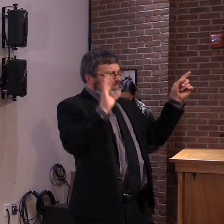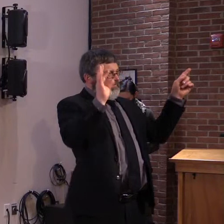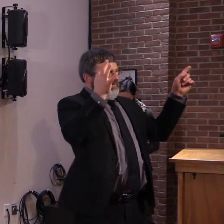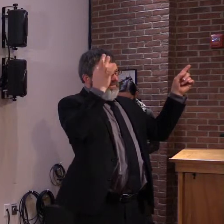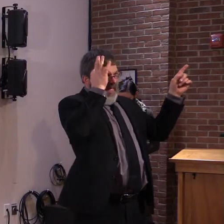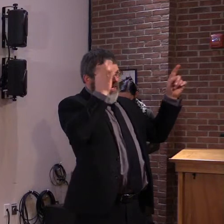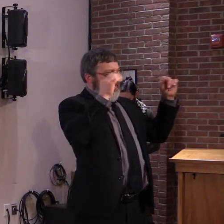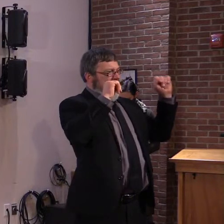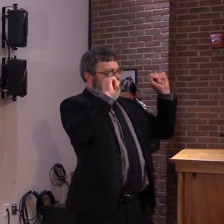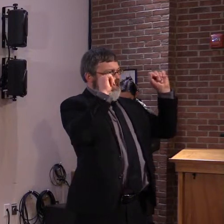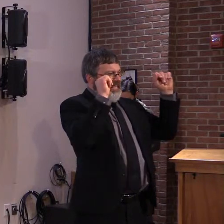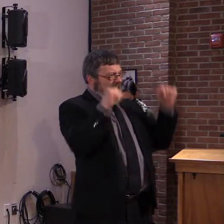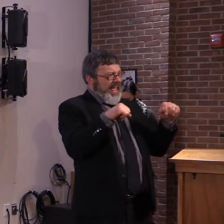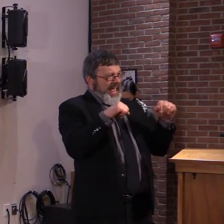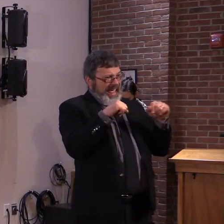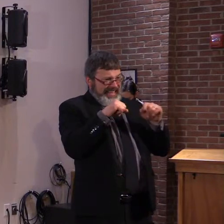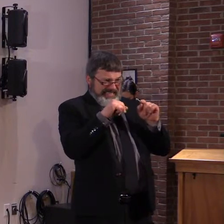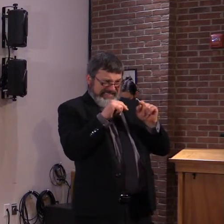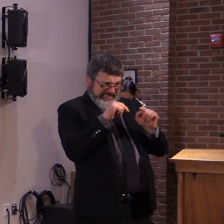But again,